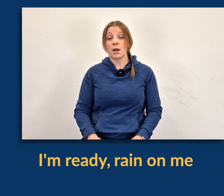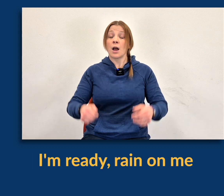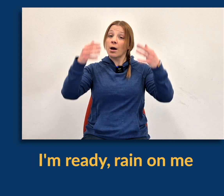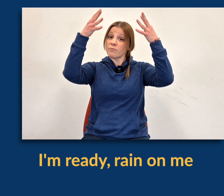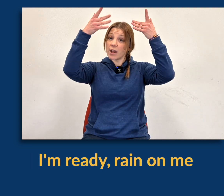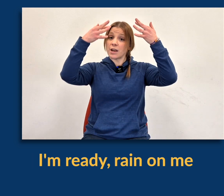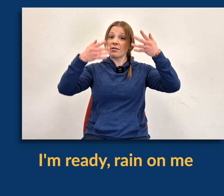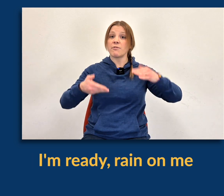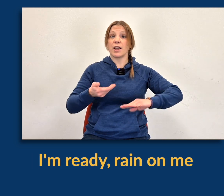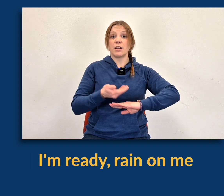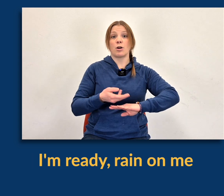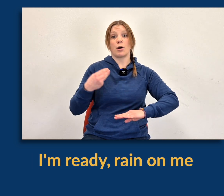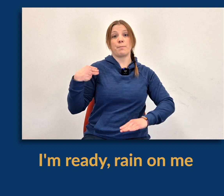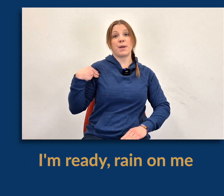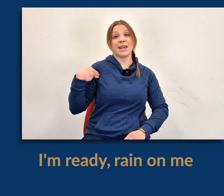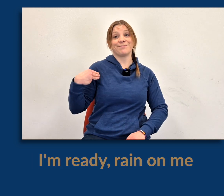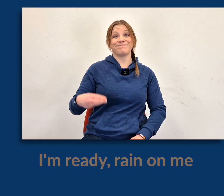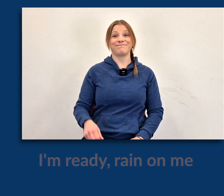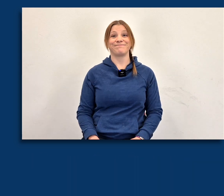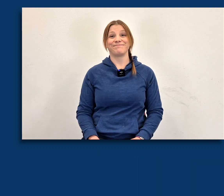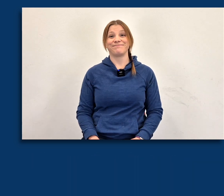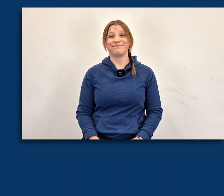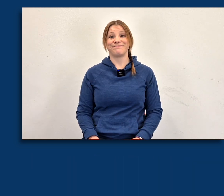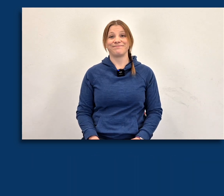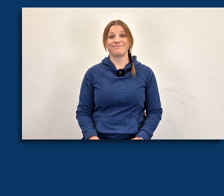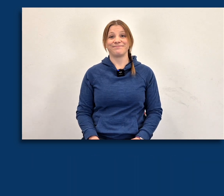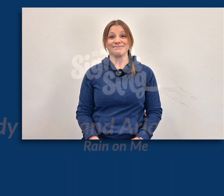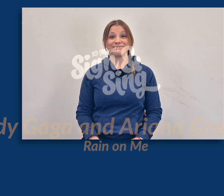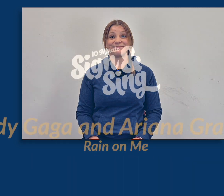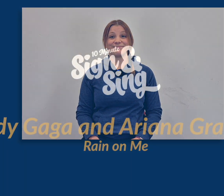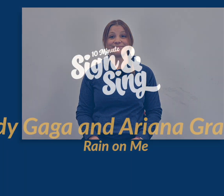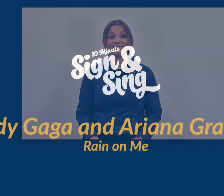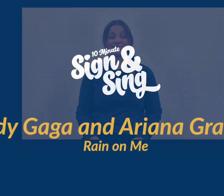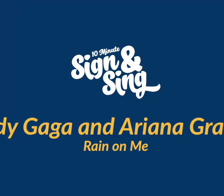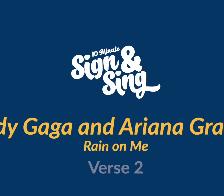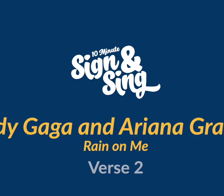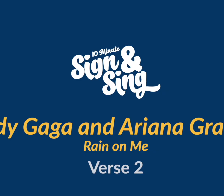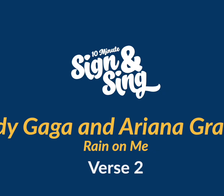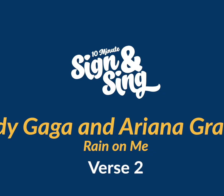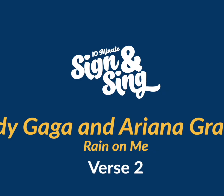I'm ready, rain on me. Drop, but at least